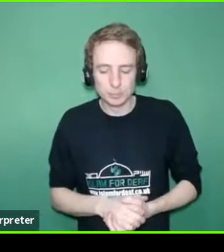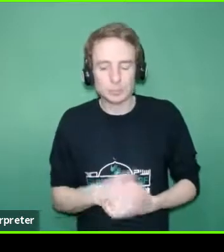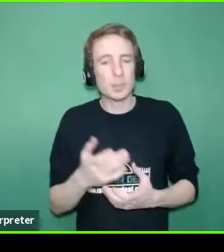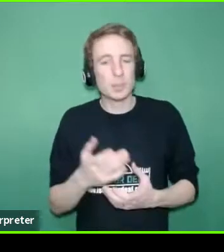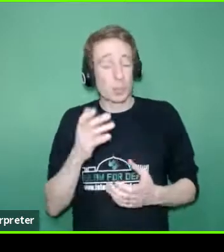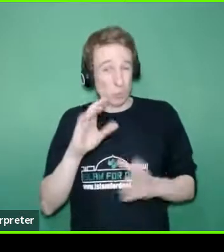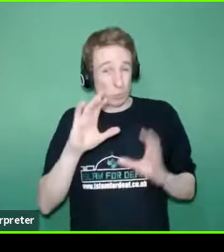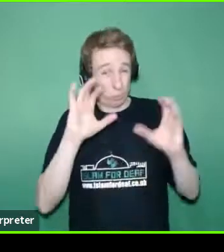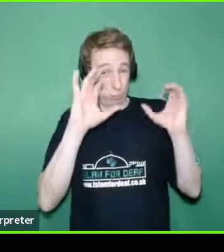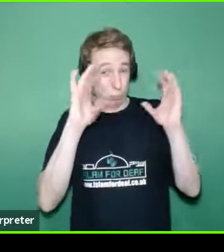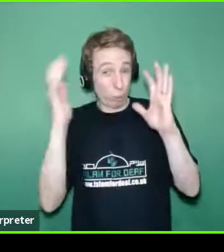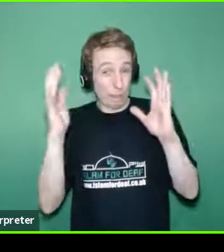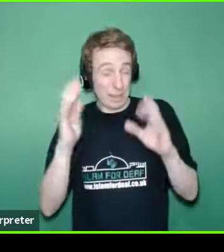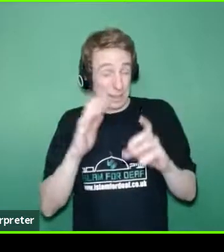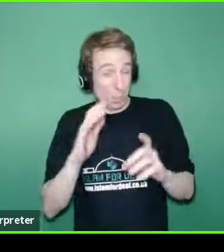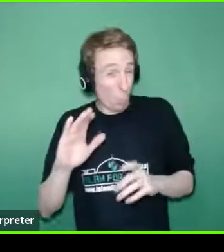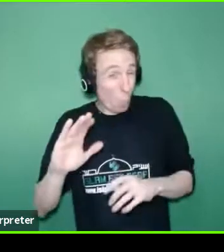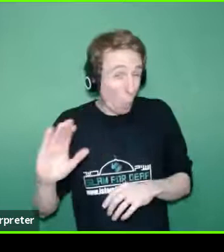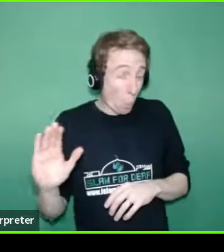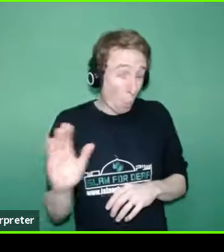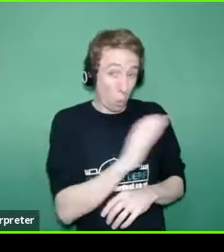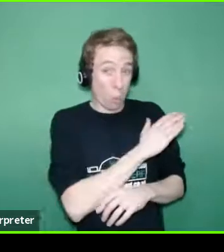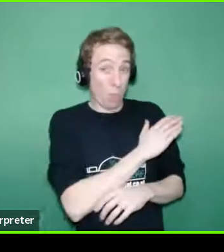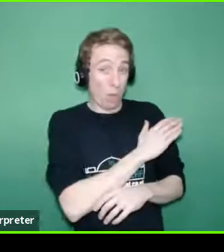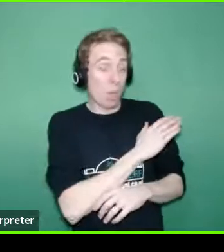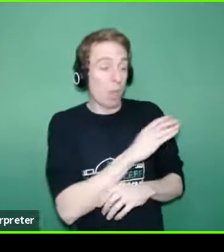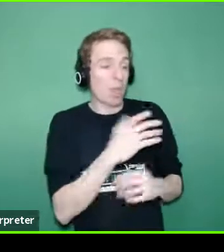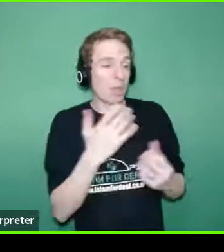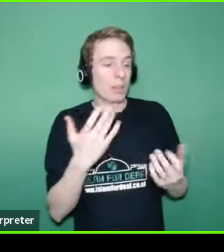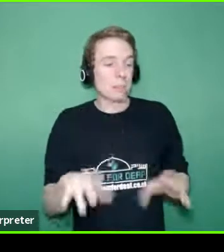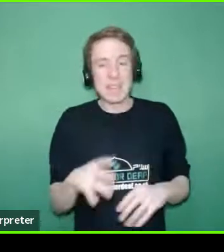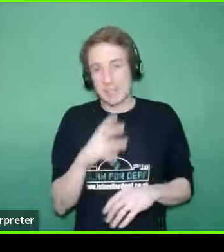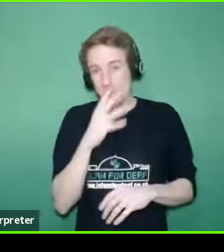of prophethood after 40 years?